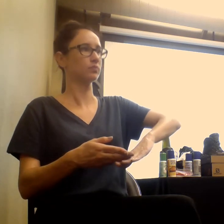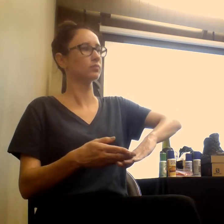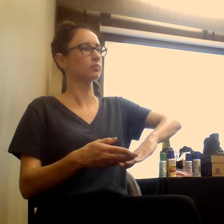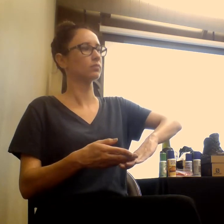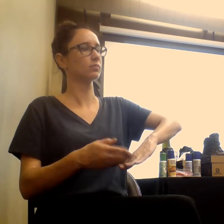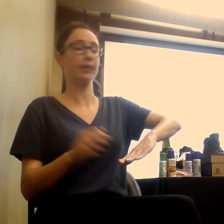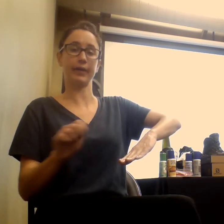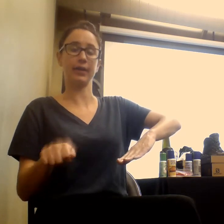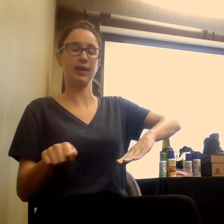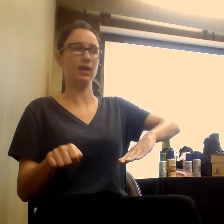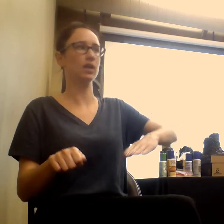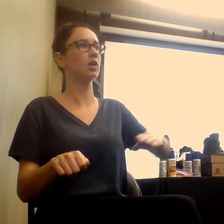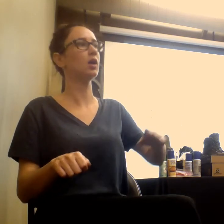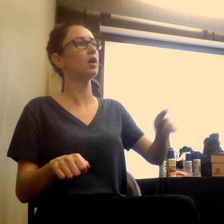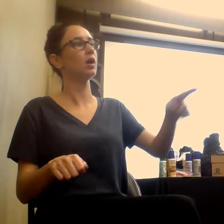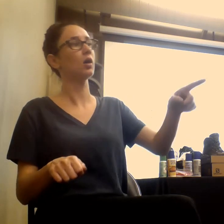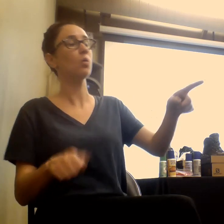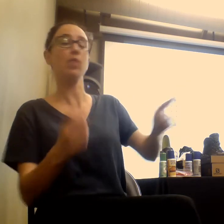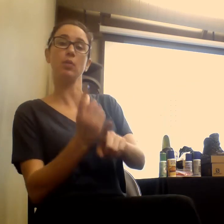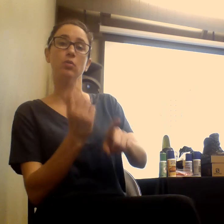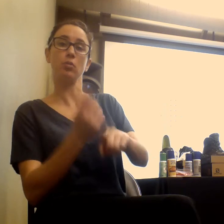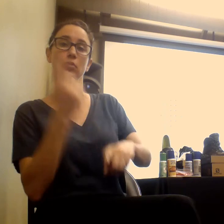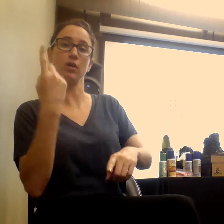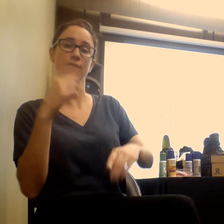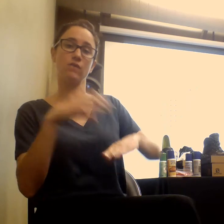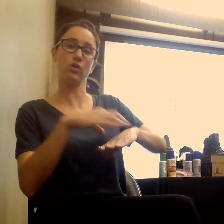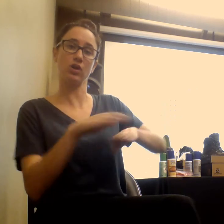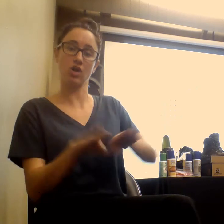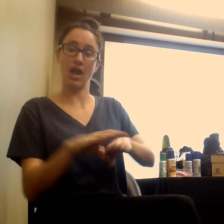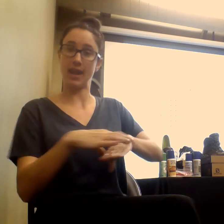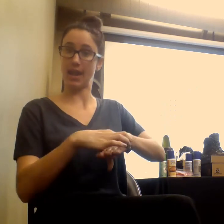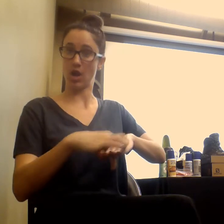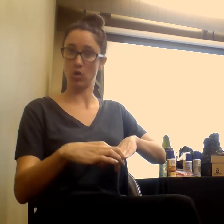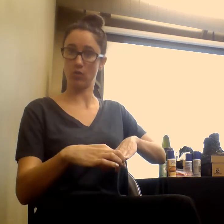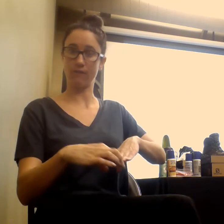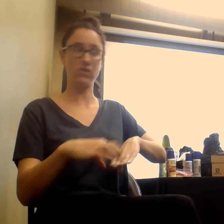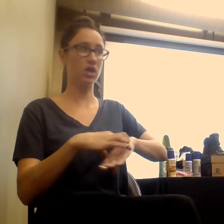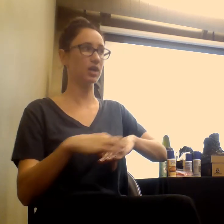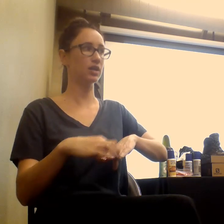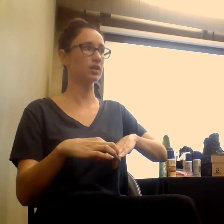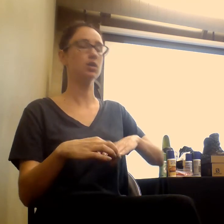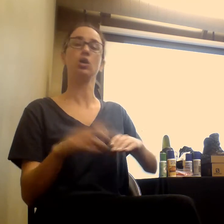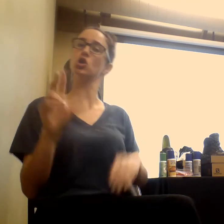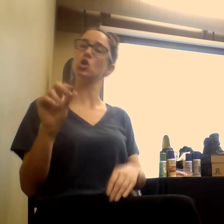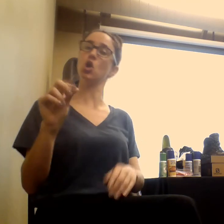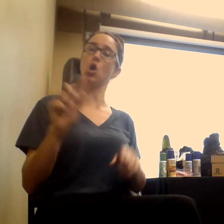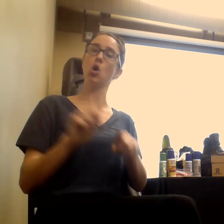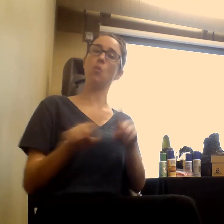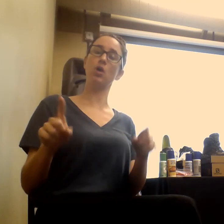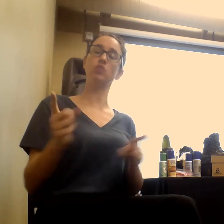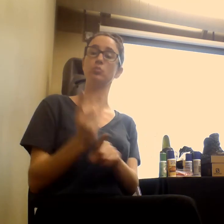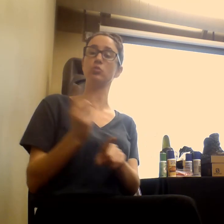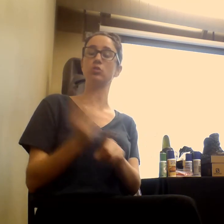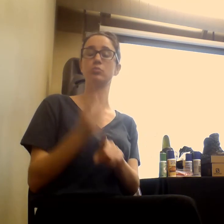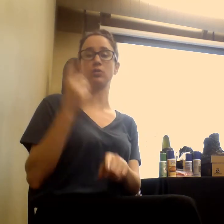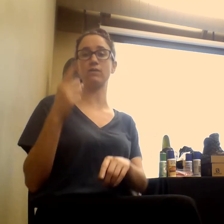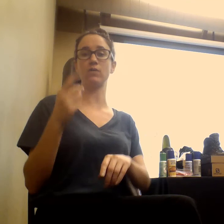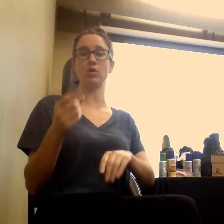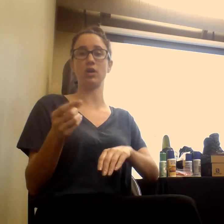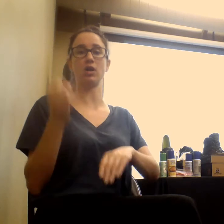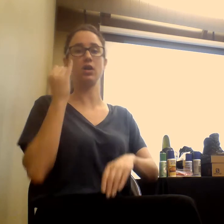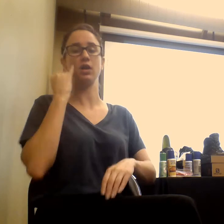necessarily appropriate for an allergy. No, but it would be appropriate for someone with bunions, toe sticking out